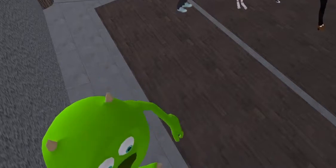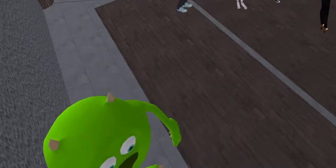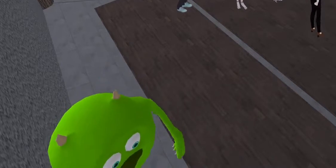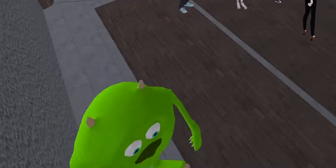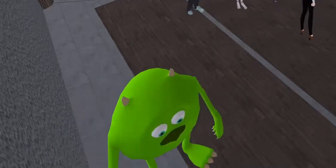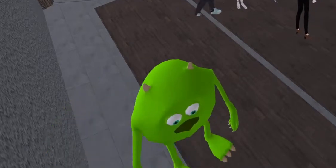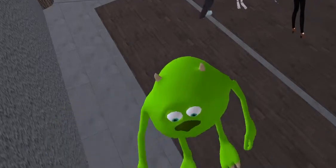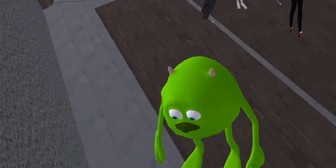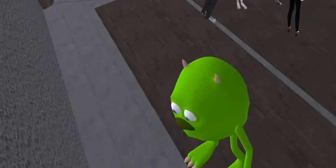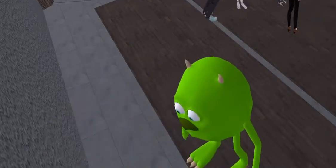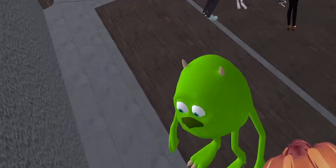Okay. And Then why am I?